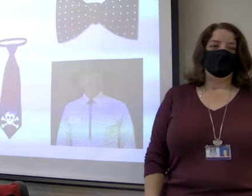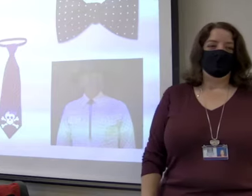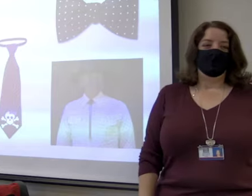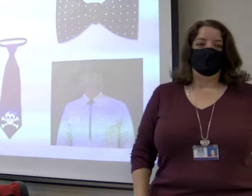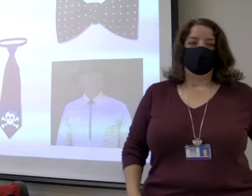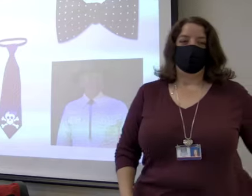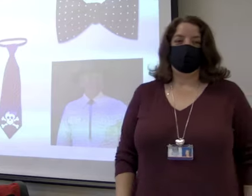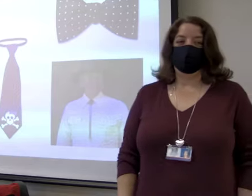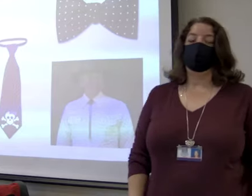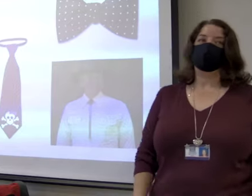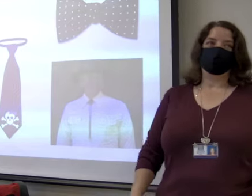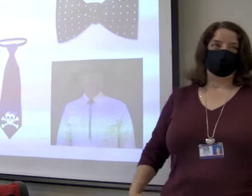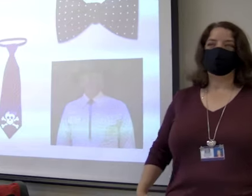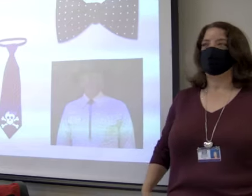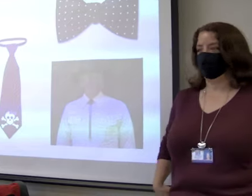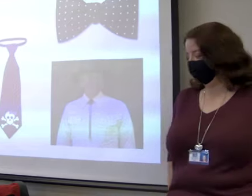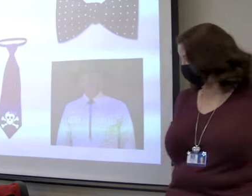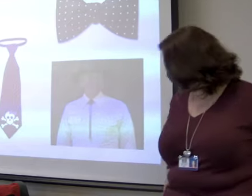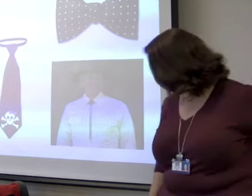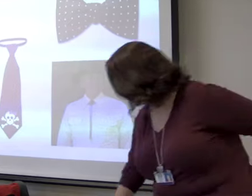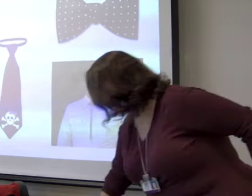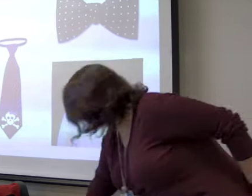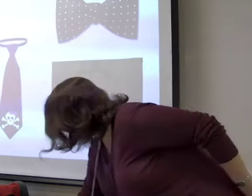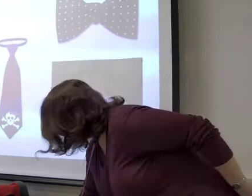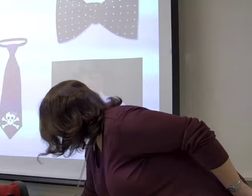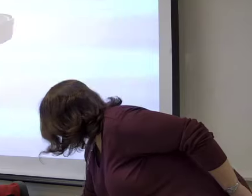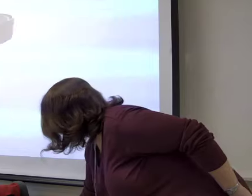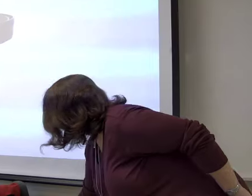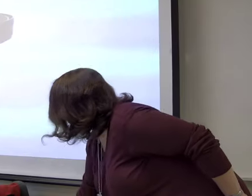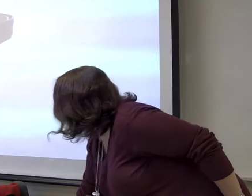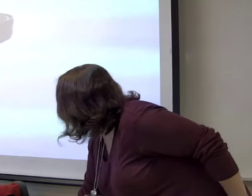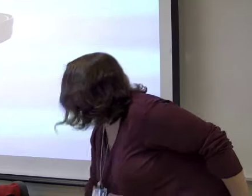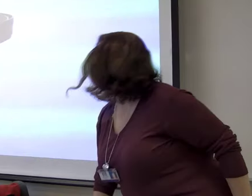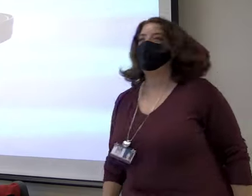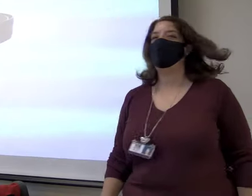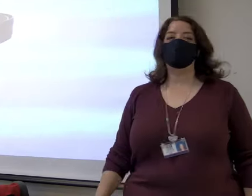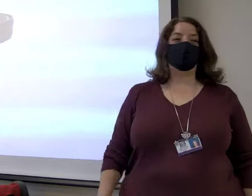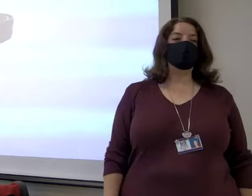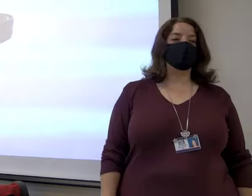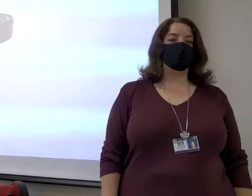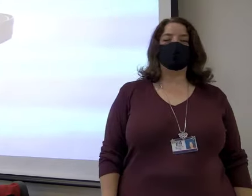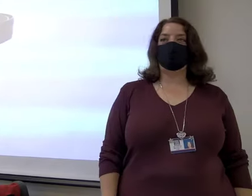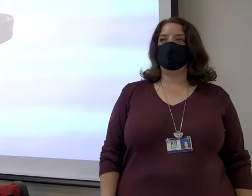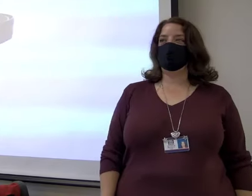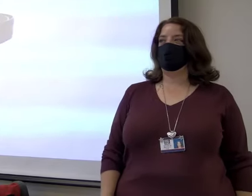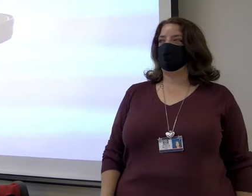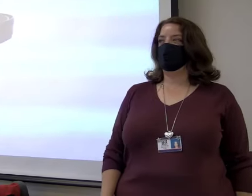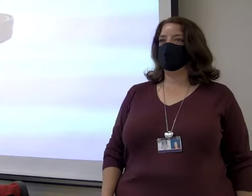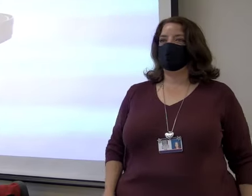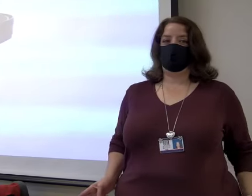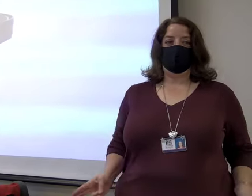up. They're always in overalls. Could be. All right, belt. I showed you that one. What's the sign? Belt.